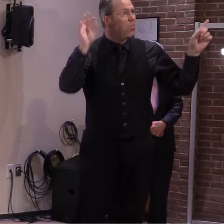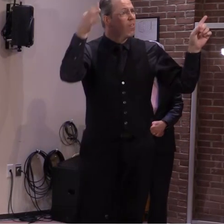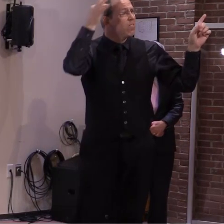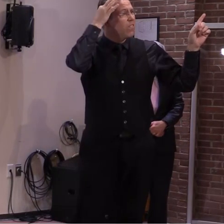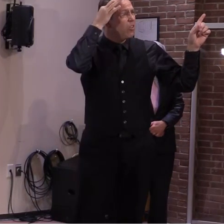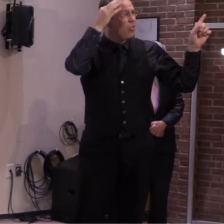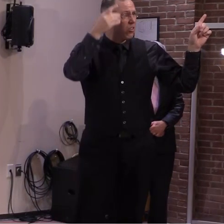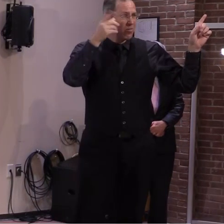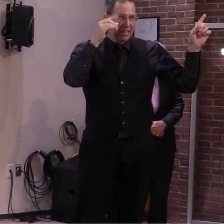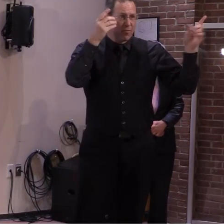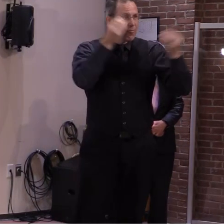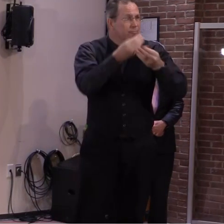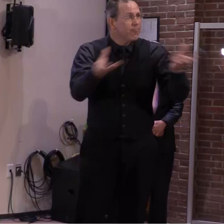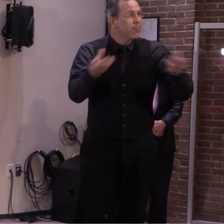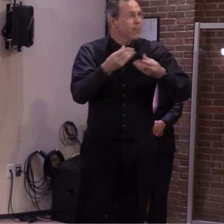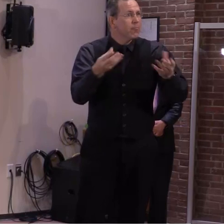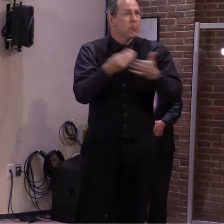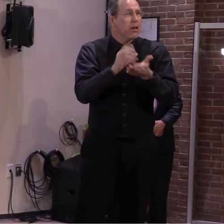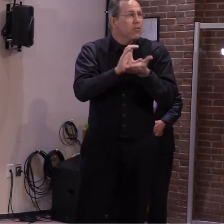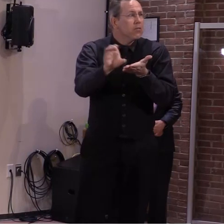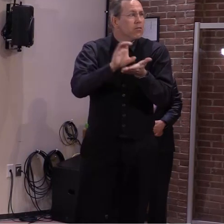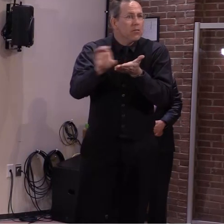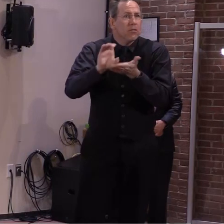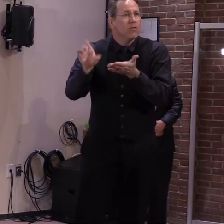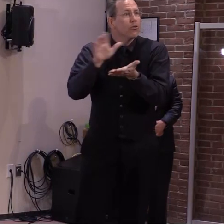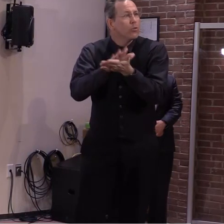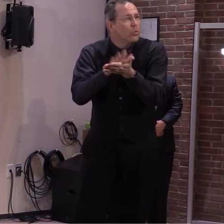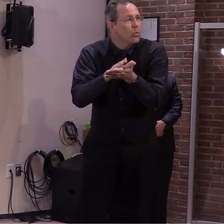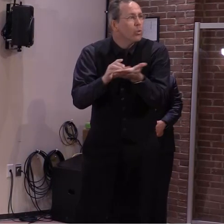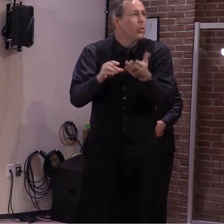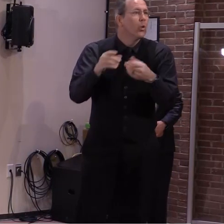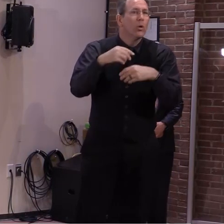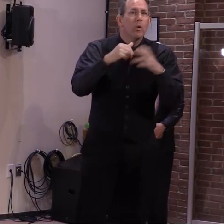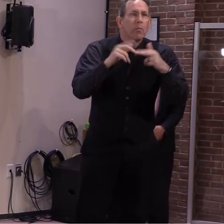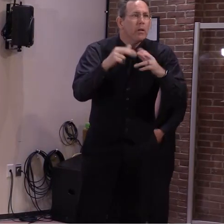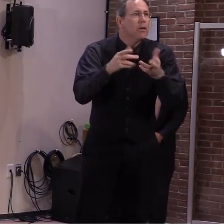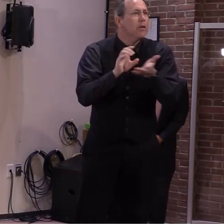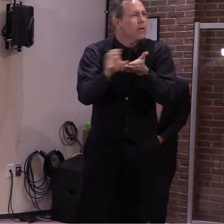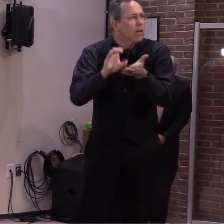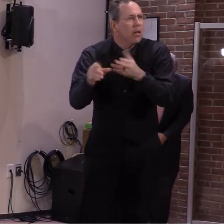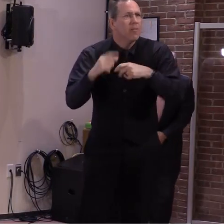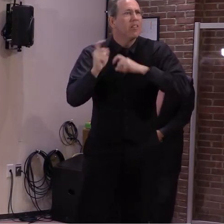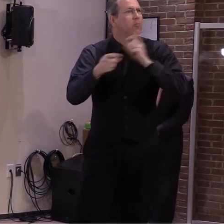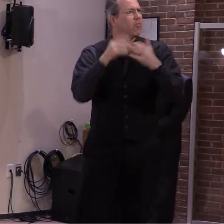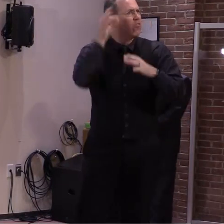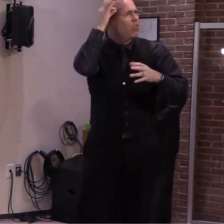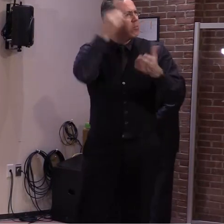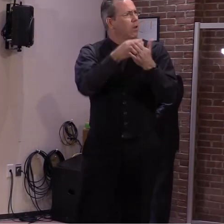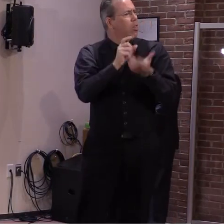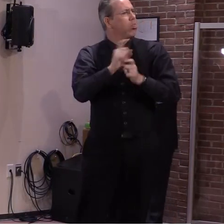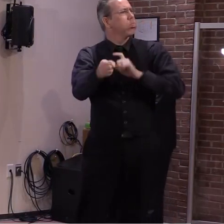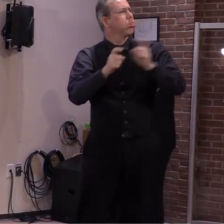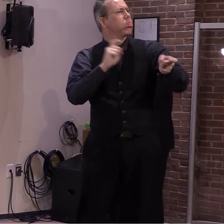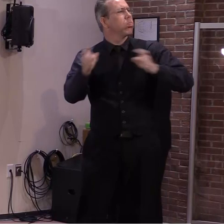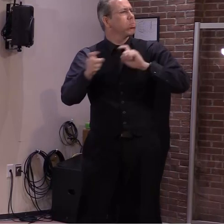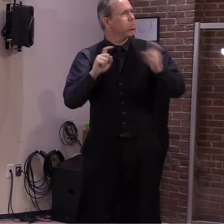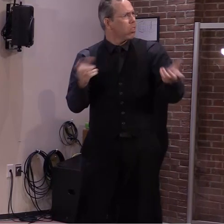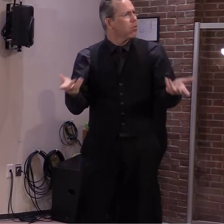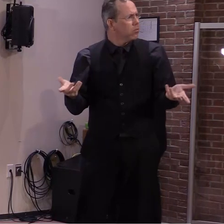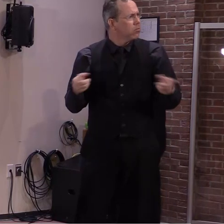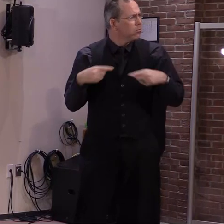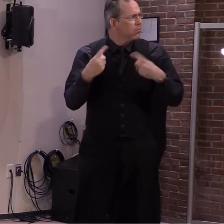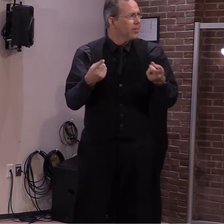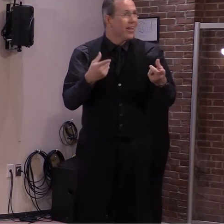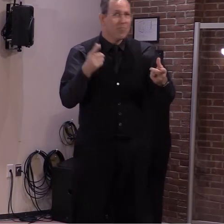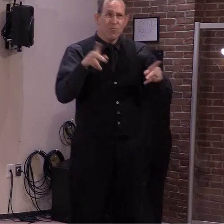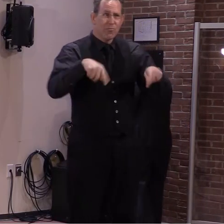and every school in the 50 states with no real serious plan to pay for all this free money? They're